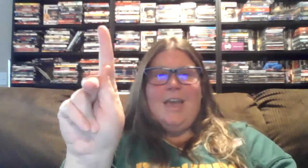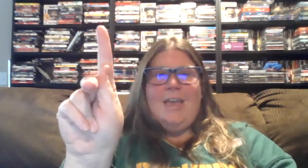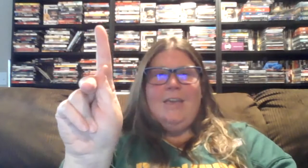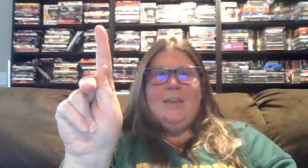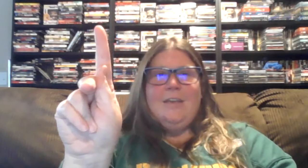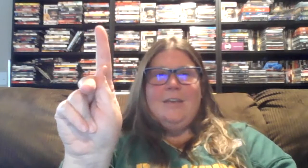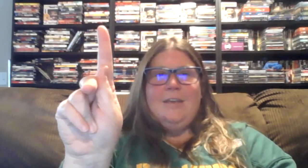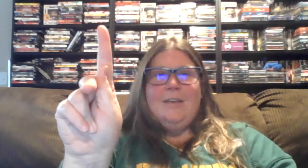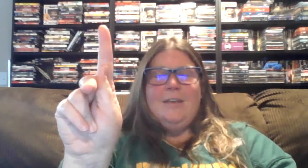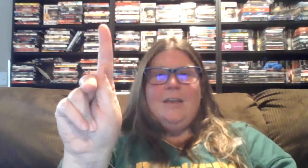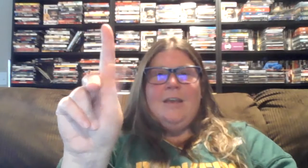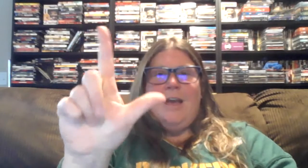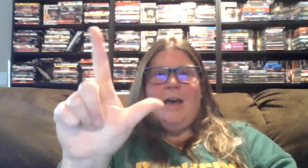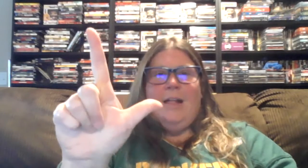K, L,